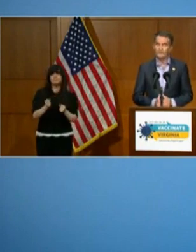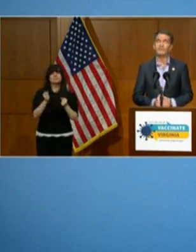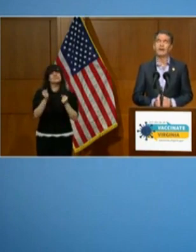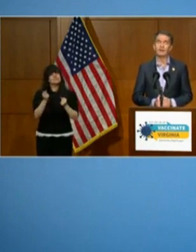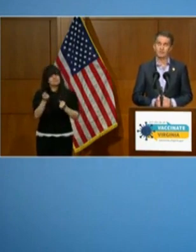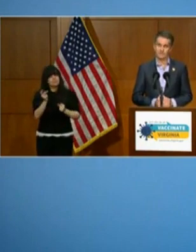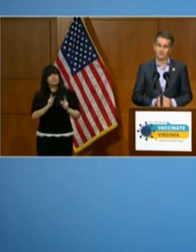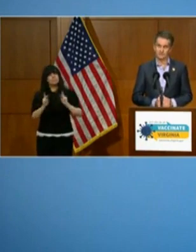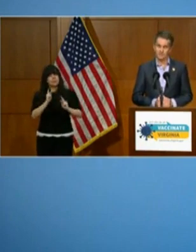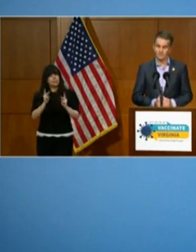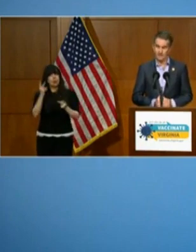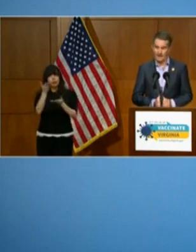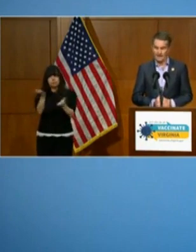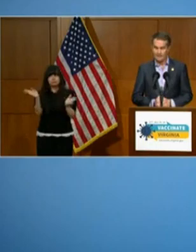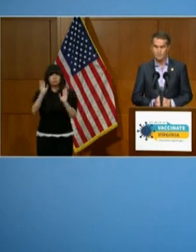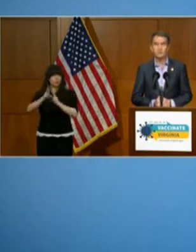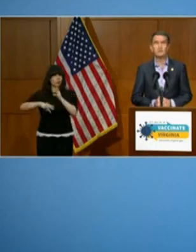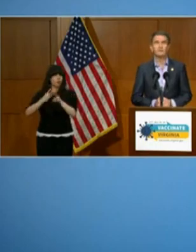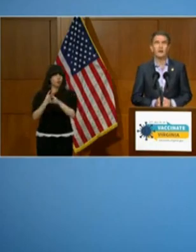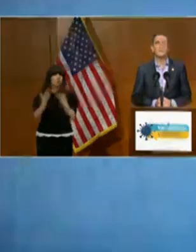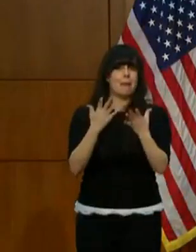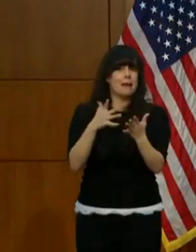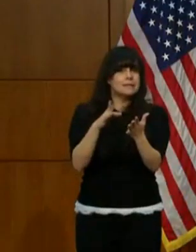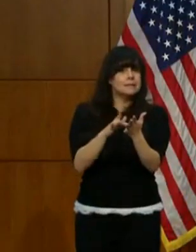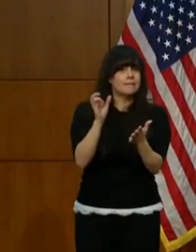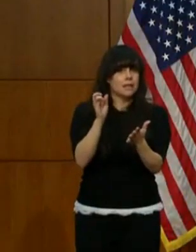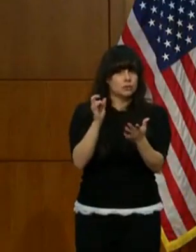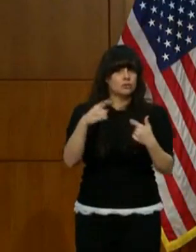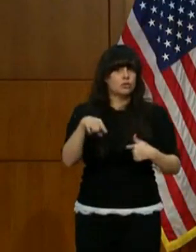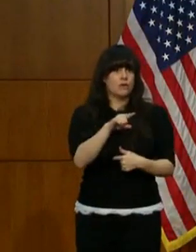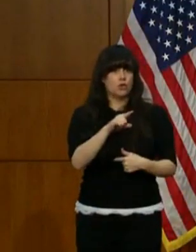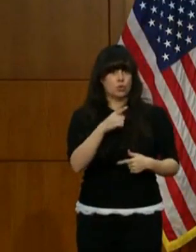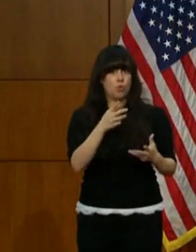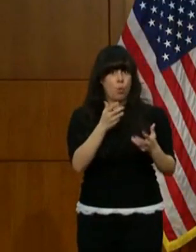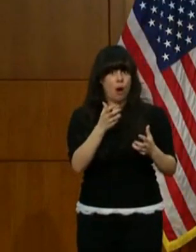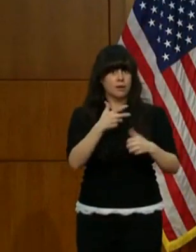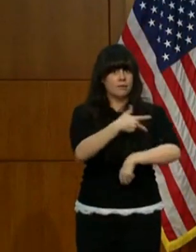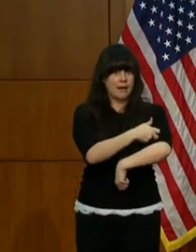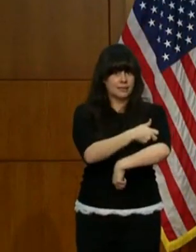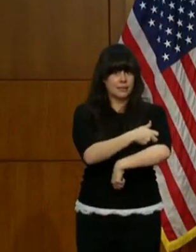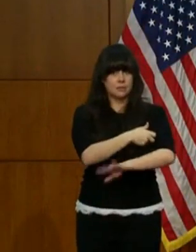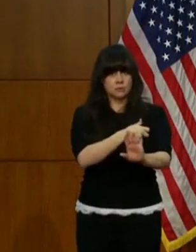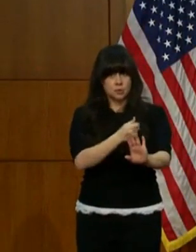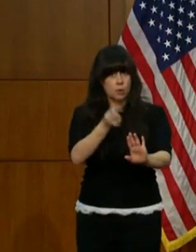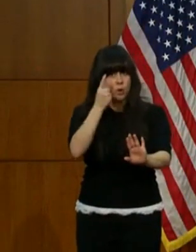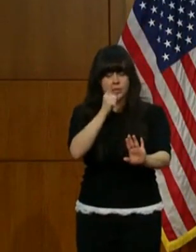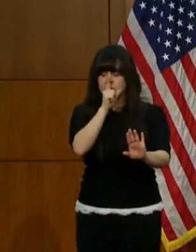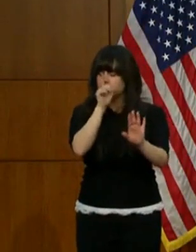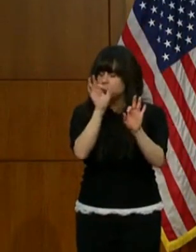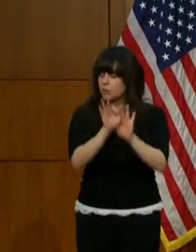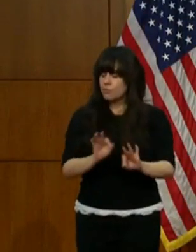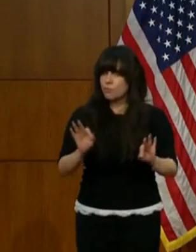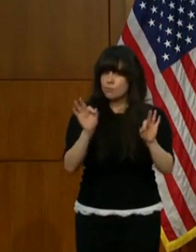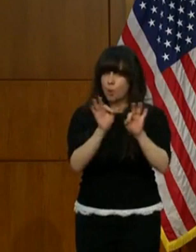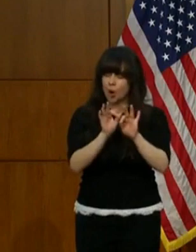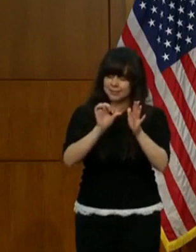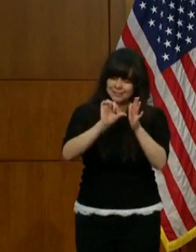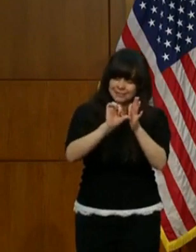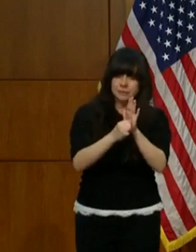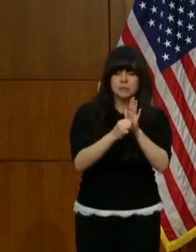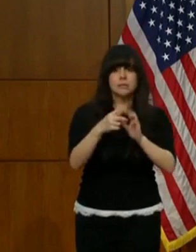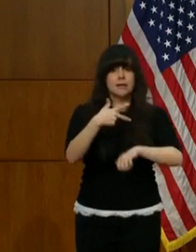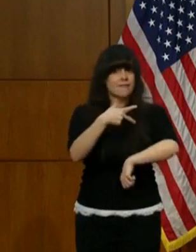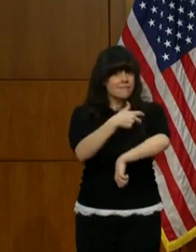take advantage of the high interest in vaccination. Please remember, and this is so important, the